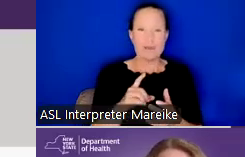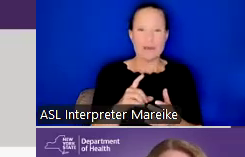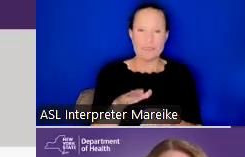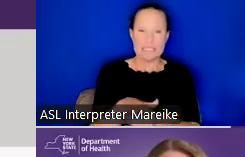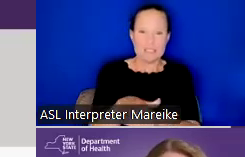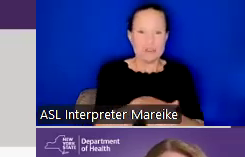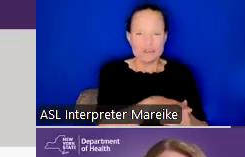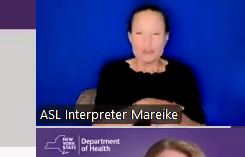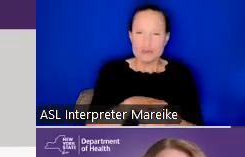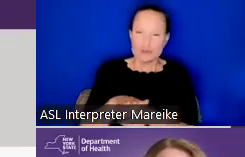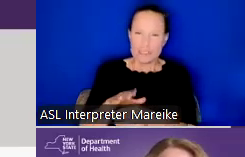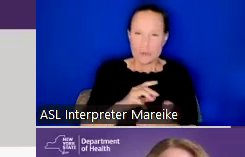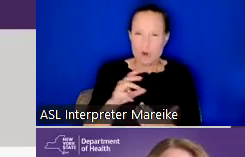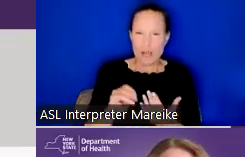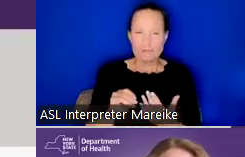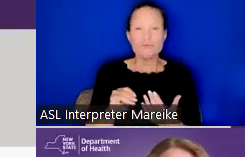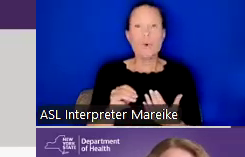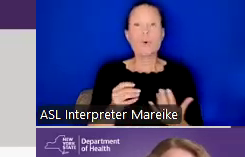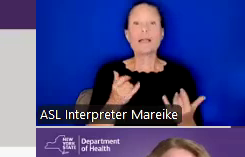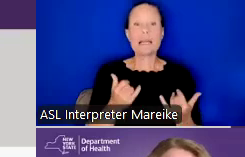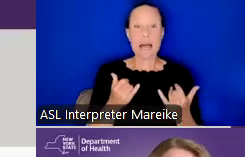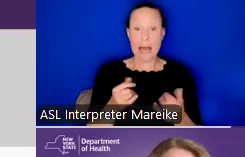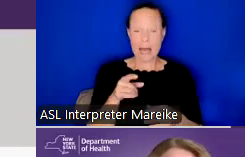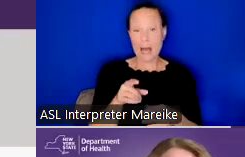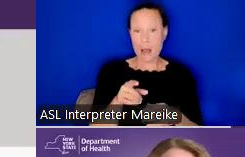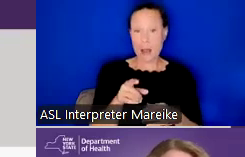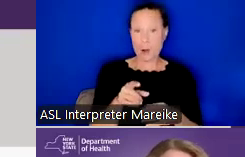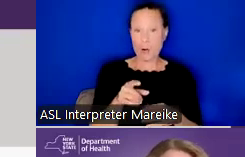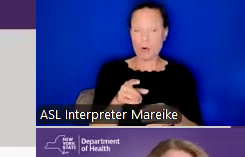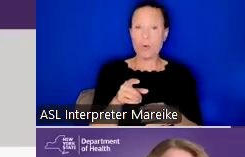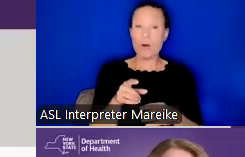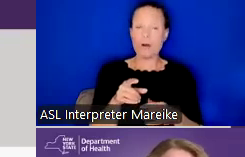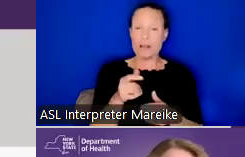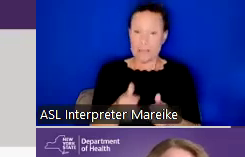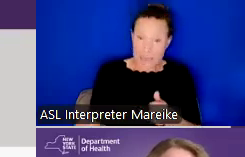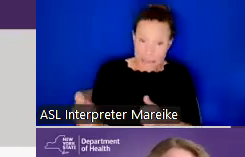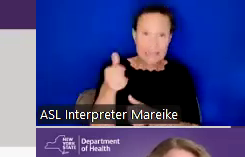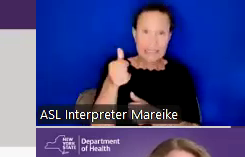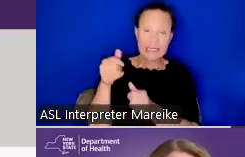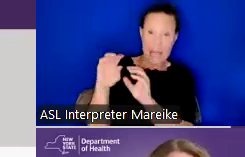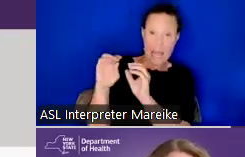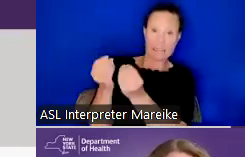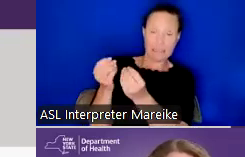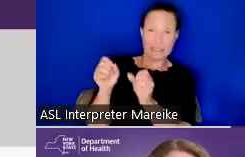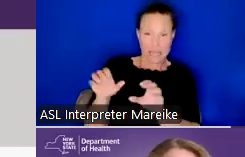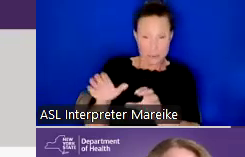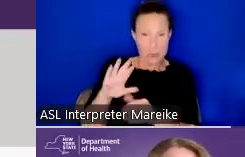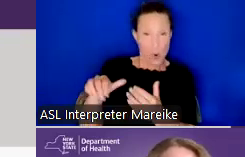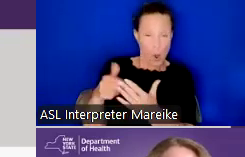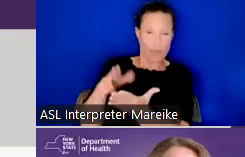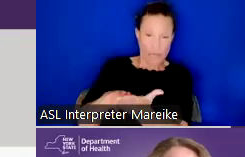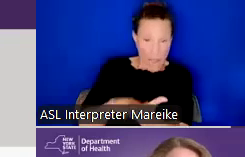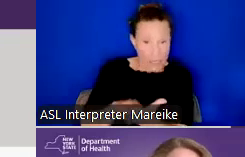So this is a way, right, for the lead entity to do the contracting with the